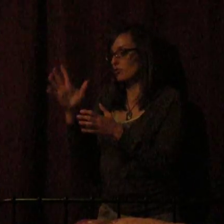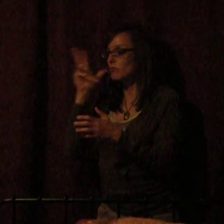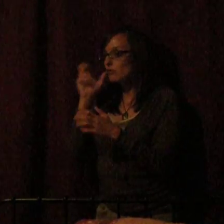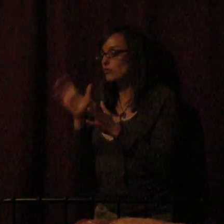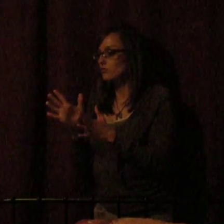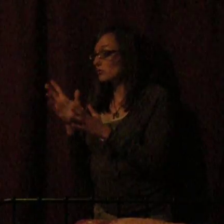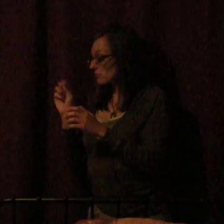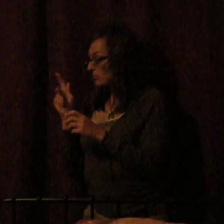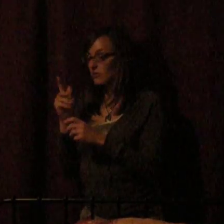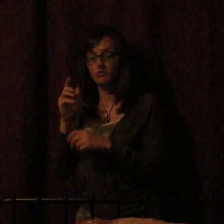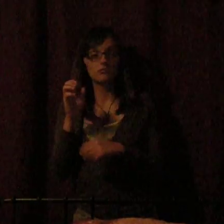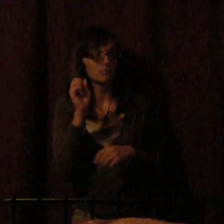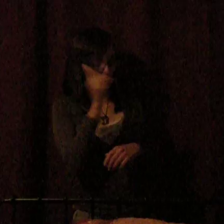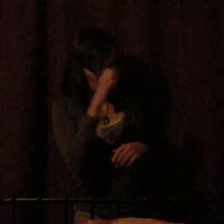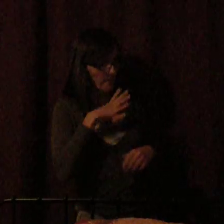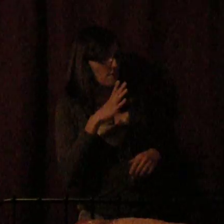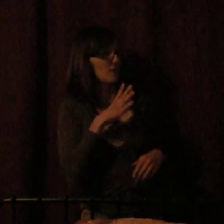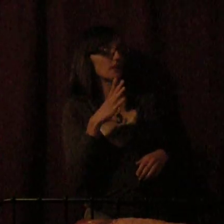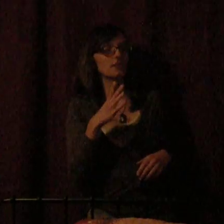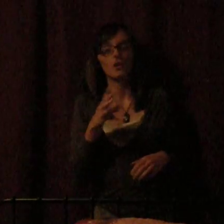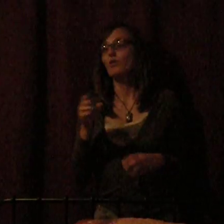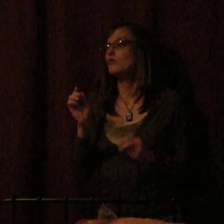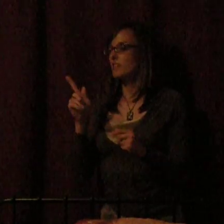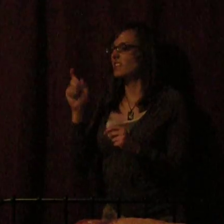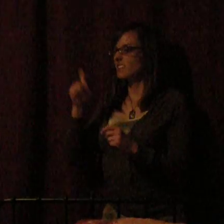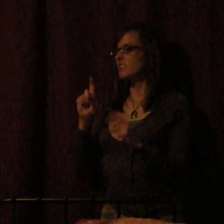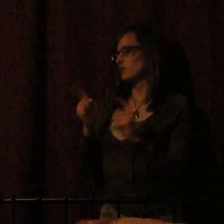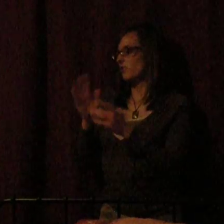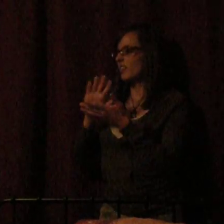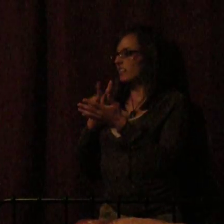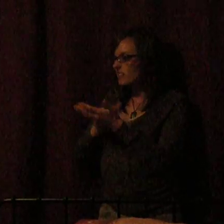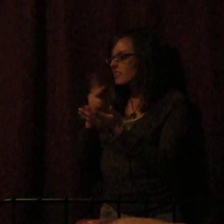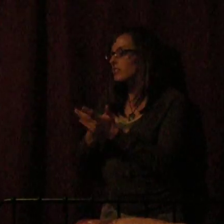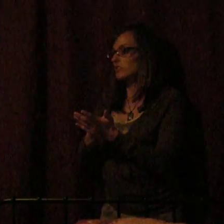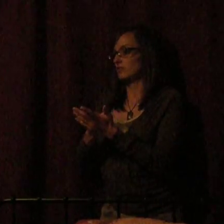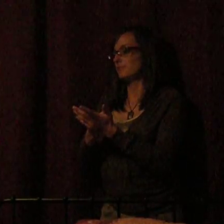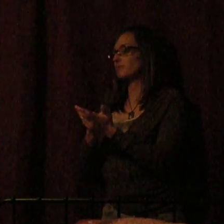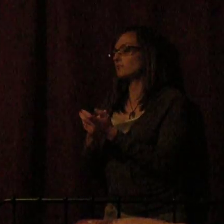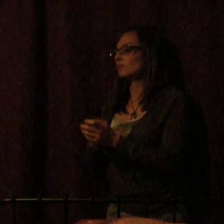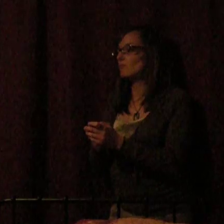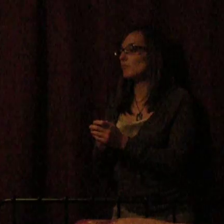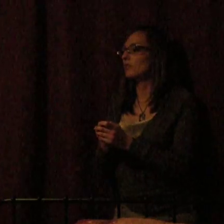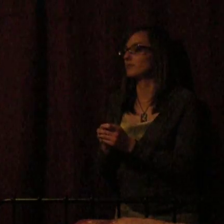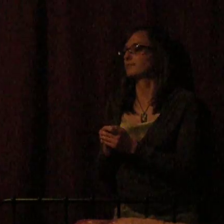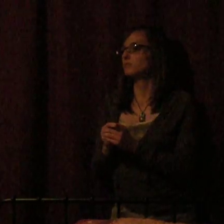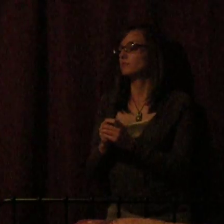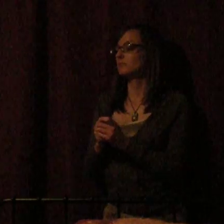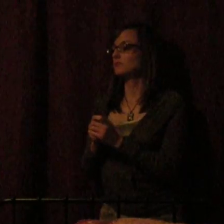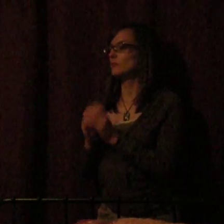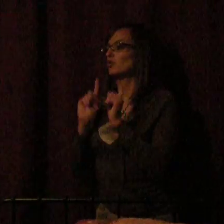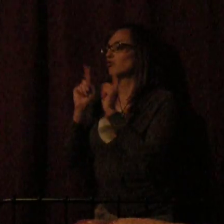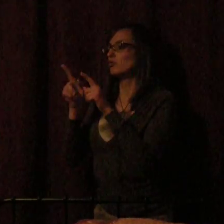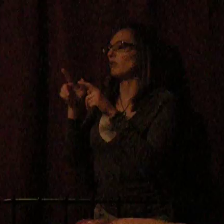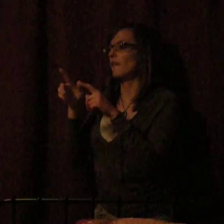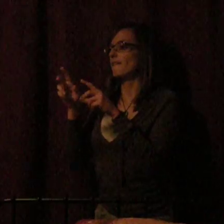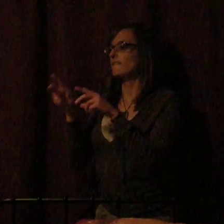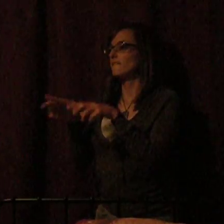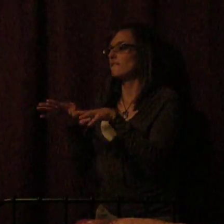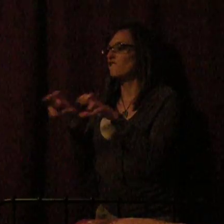experiment works best if you're in the kitchen. So go over to the fridge and take one of those picture